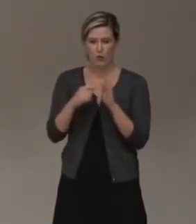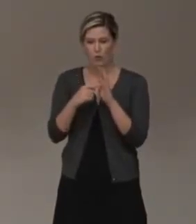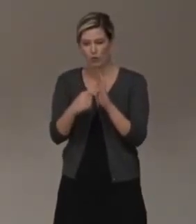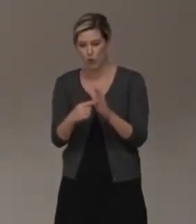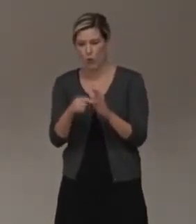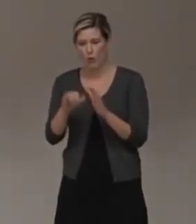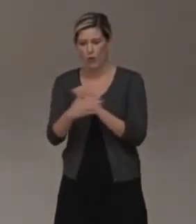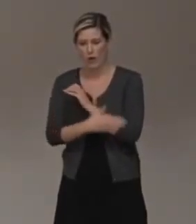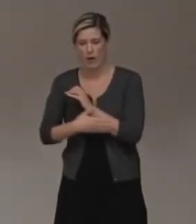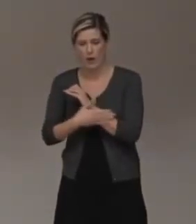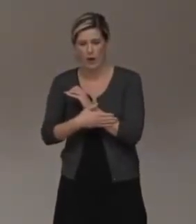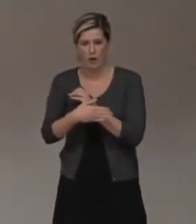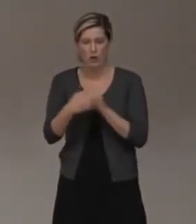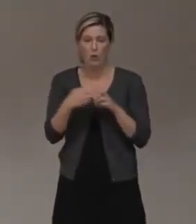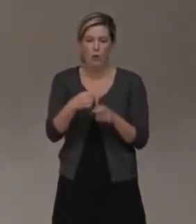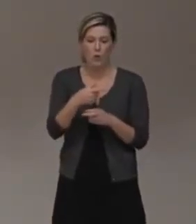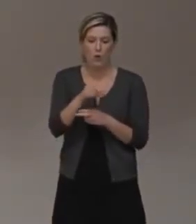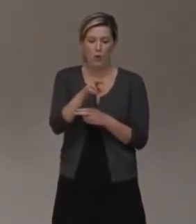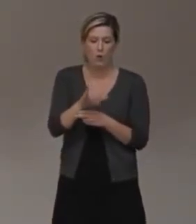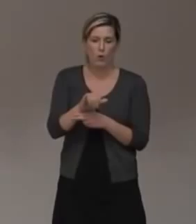Glory from the God,